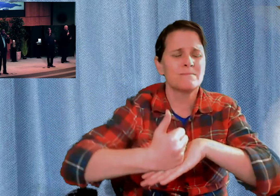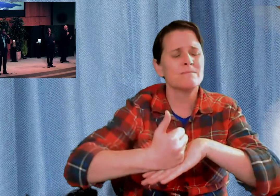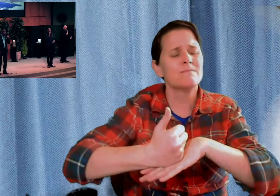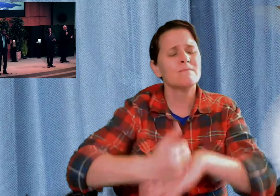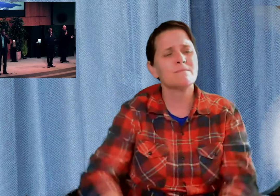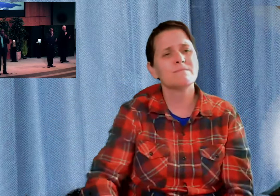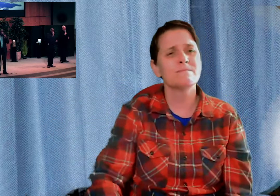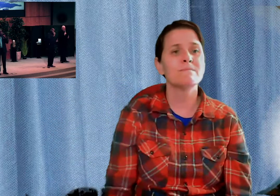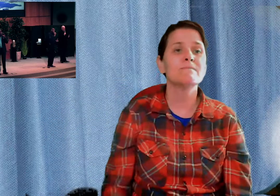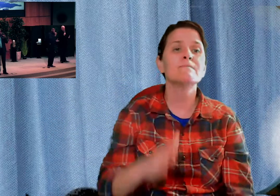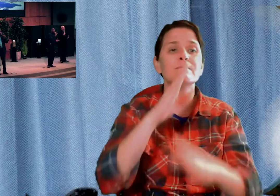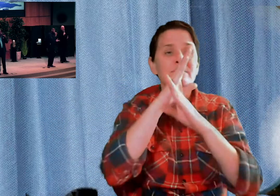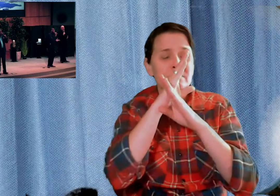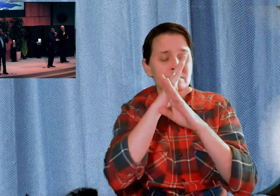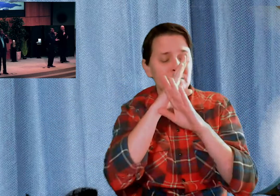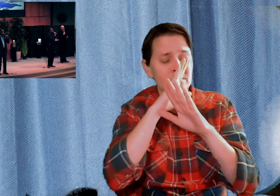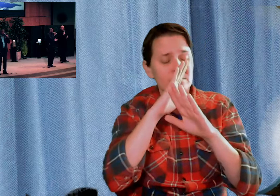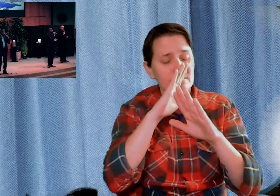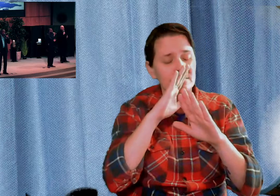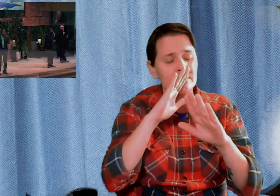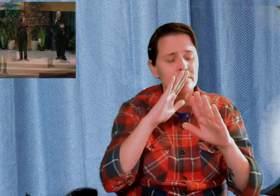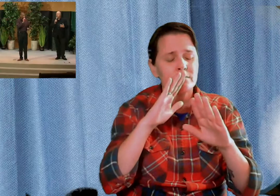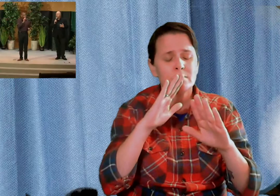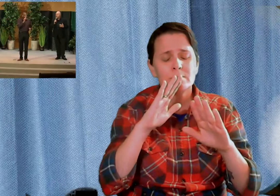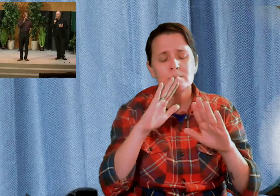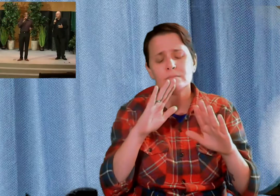earth. Be